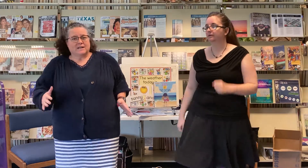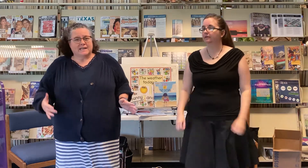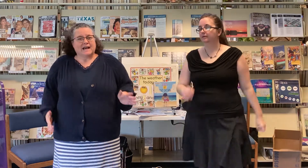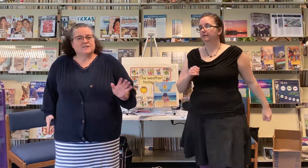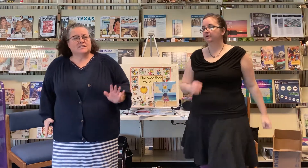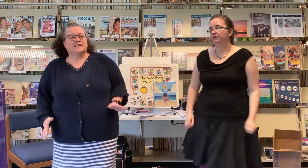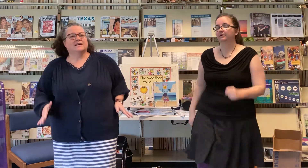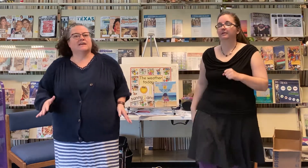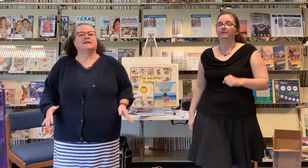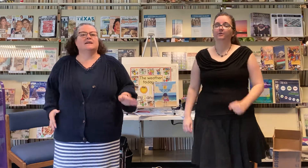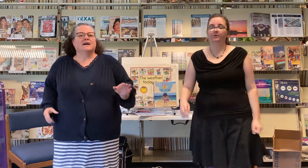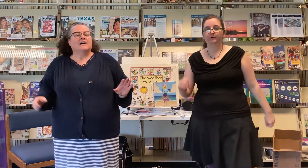Walk it out.